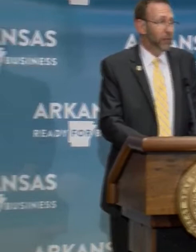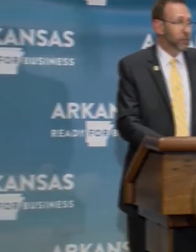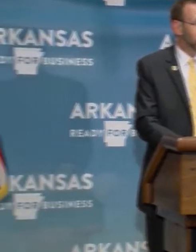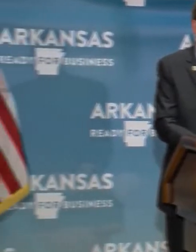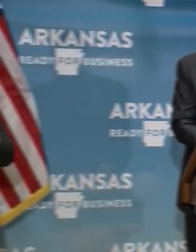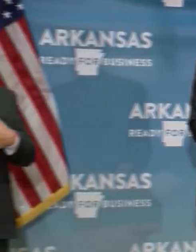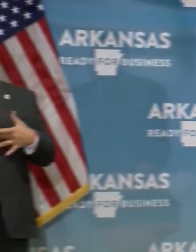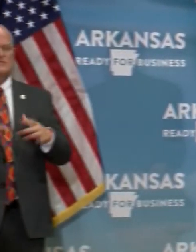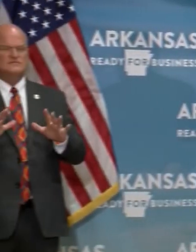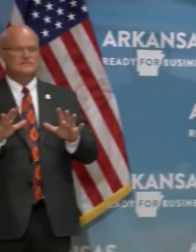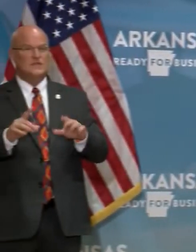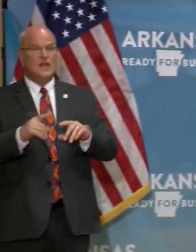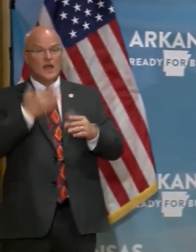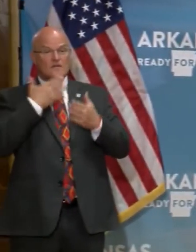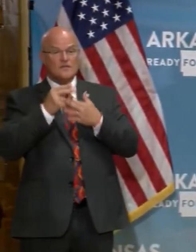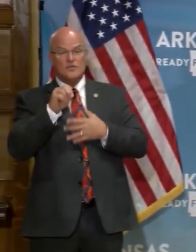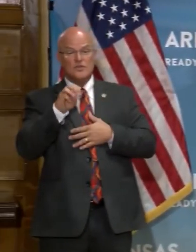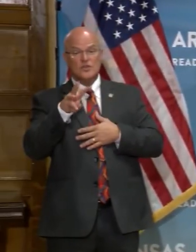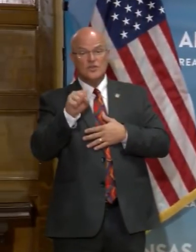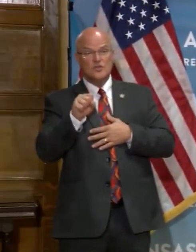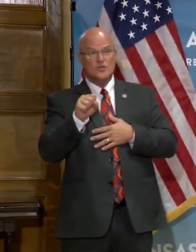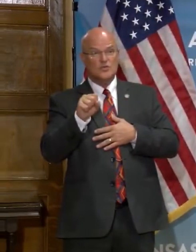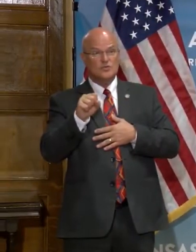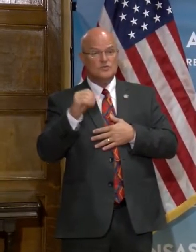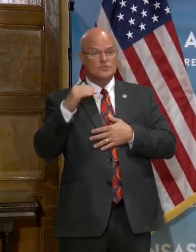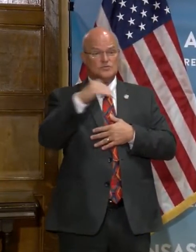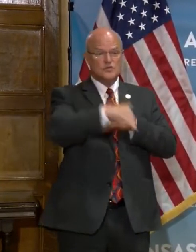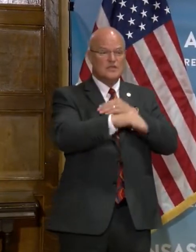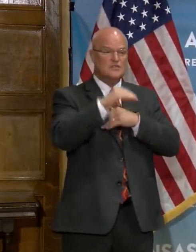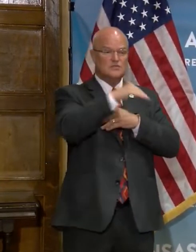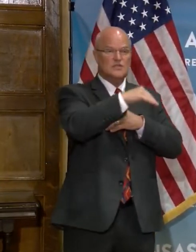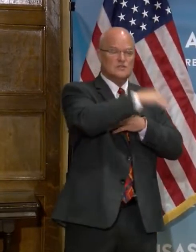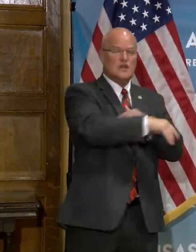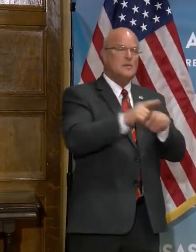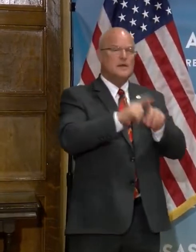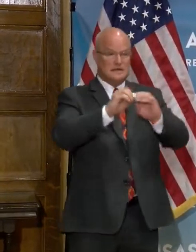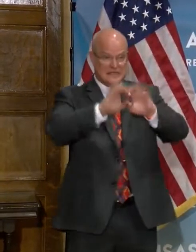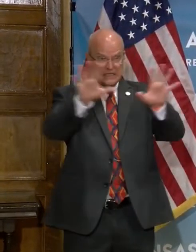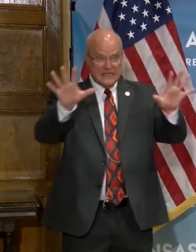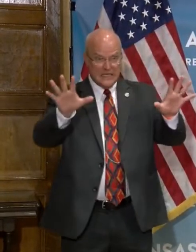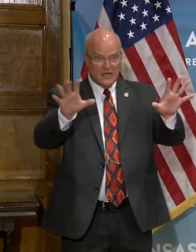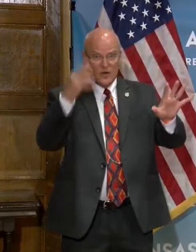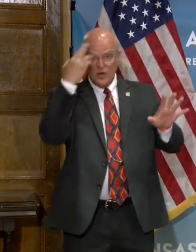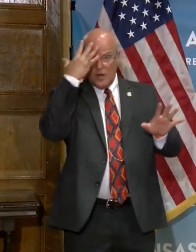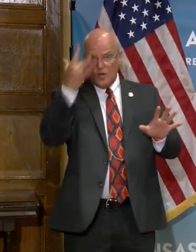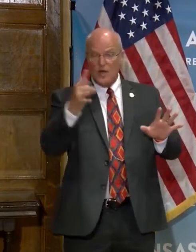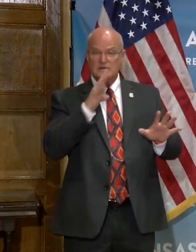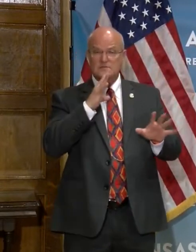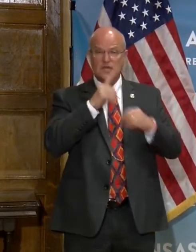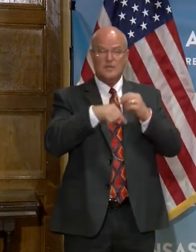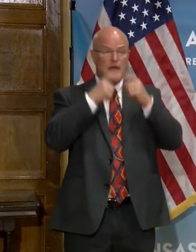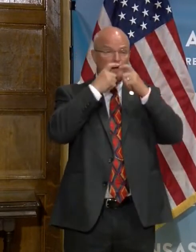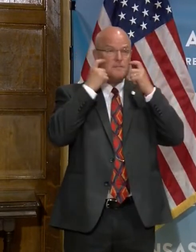when we have lots of good news in terms of trends, but I wanted to make that clear that the reason why we're talking about masks and preventing